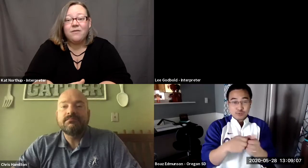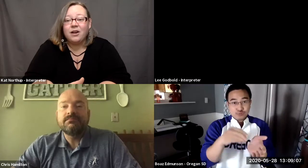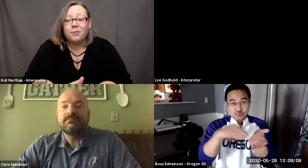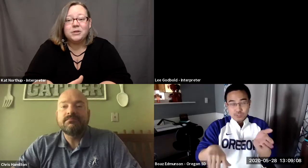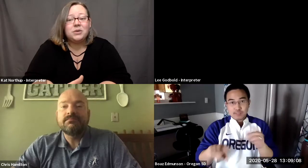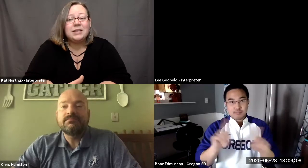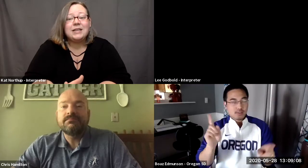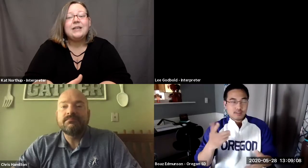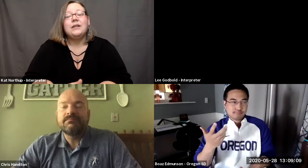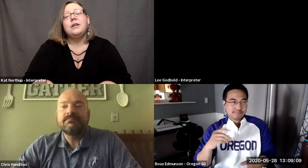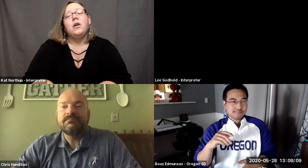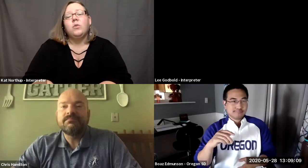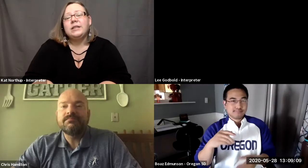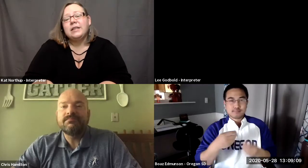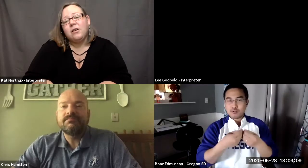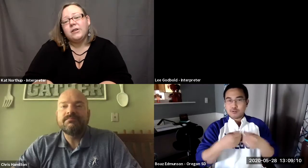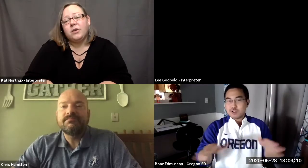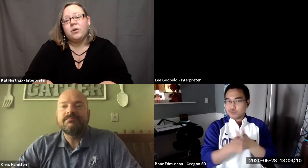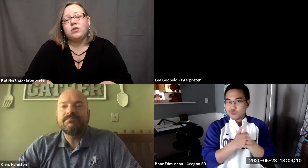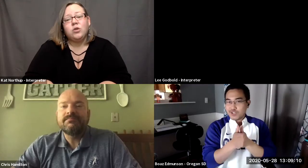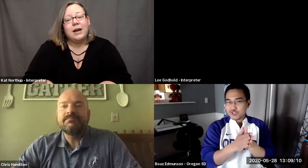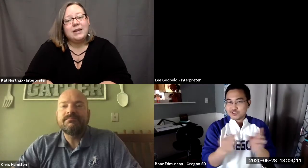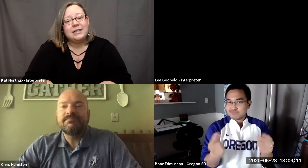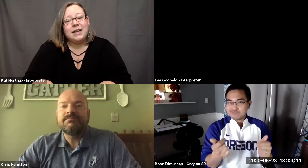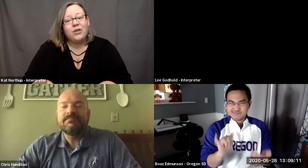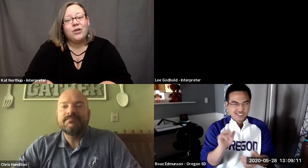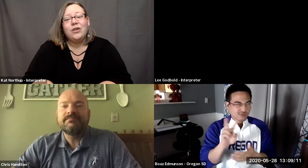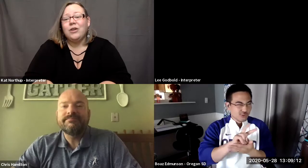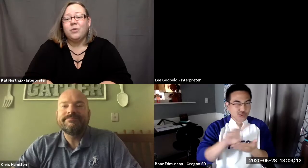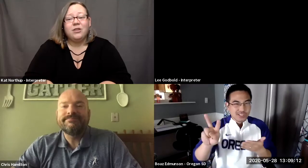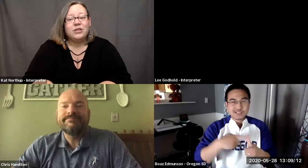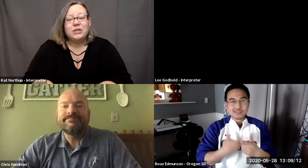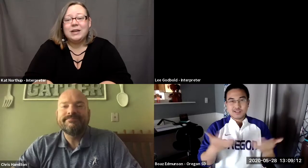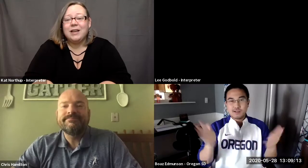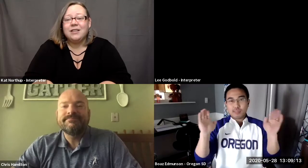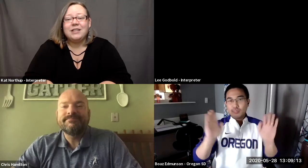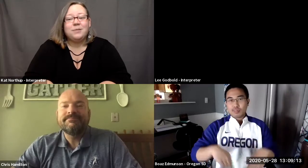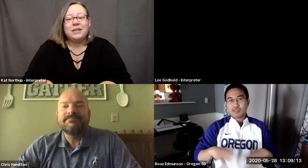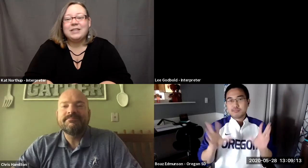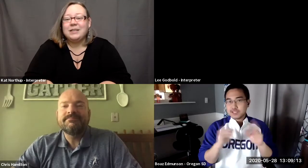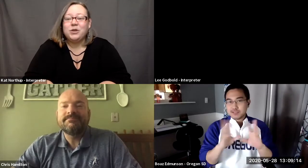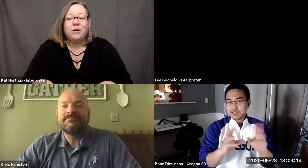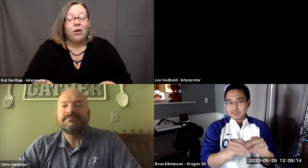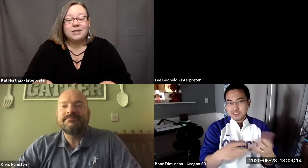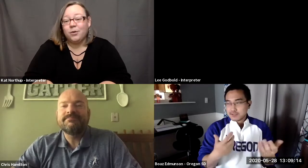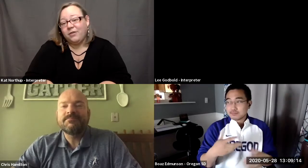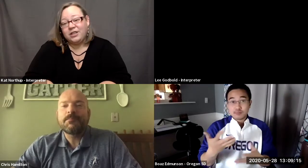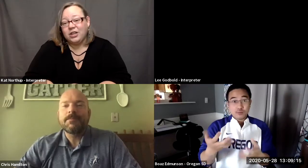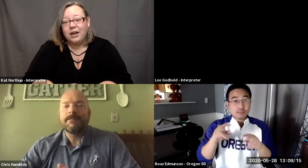that opportunity. We did also try to get together with our student athletes, but they seem to have lost motivation after